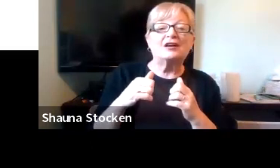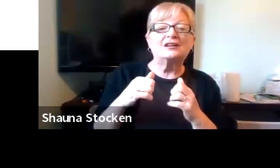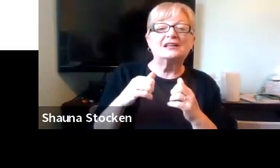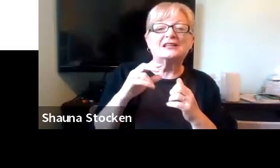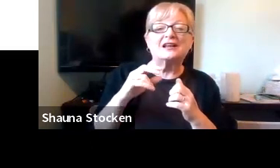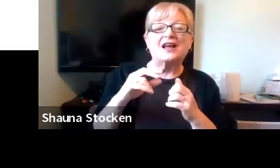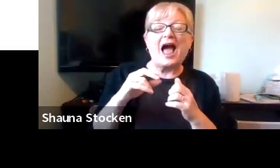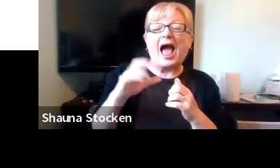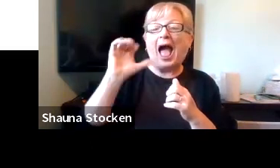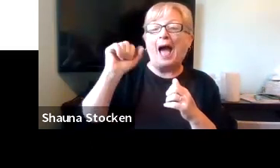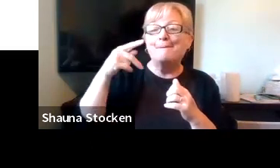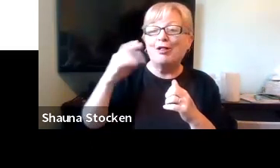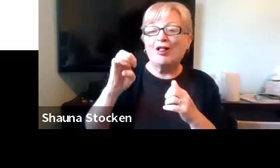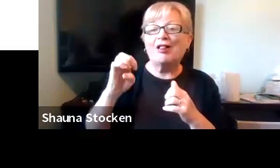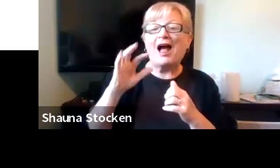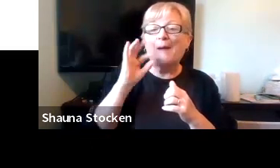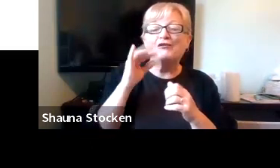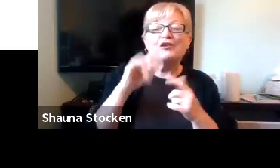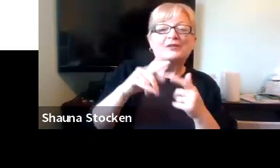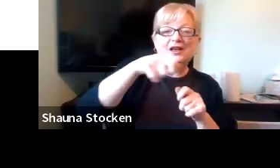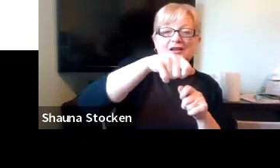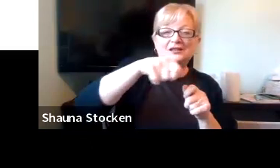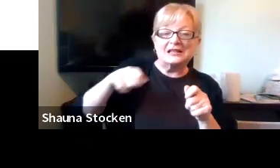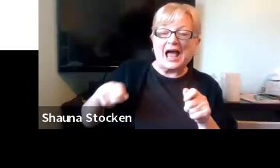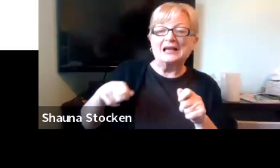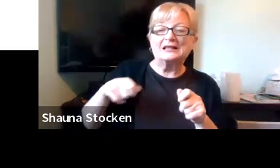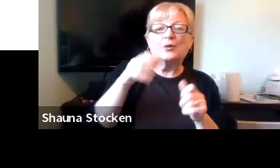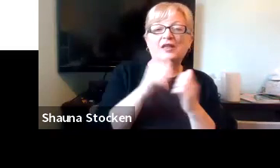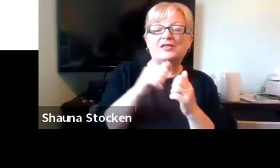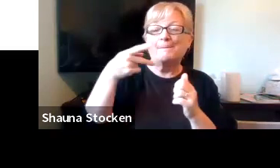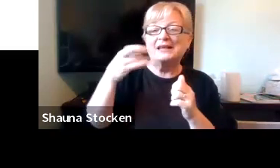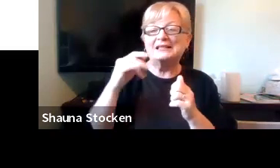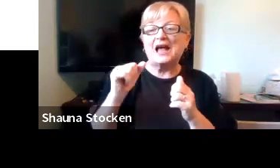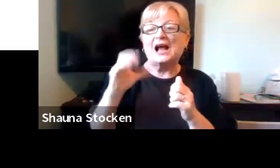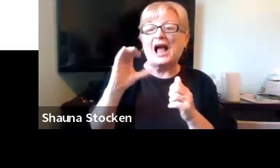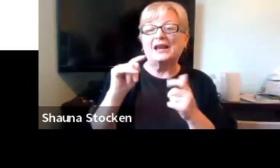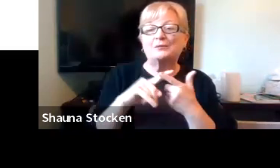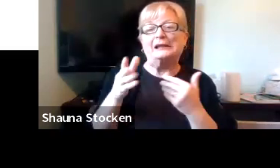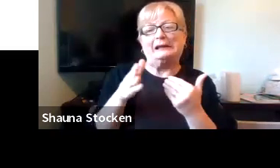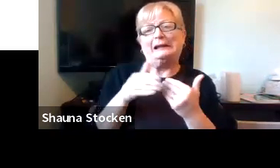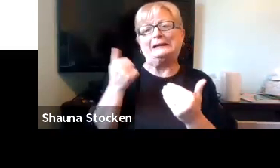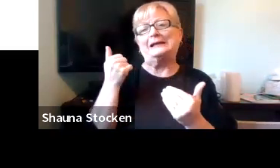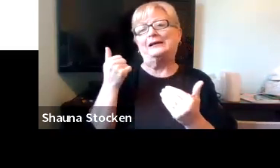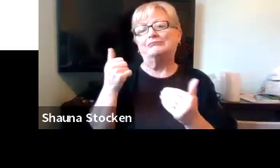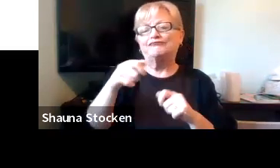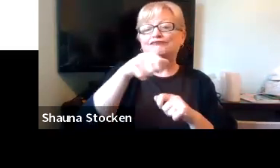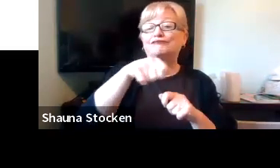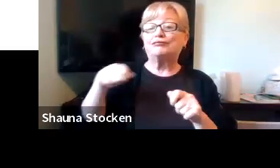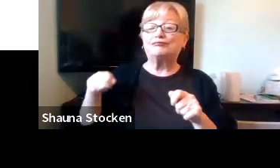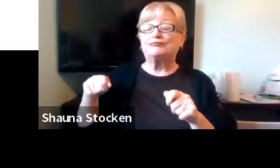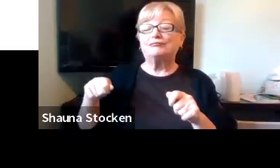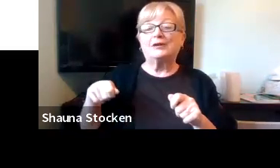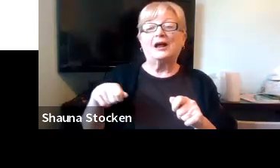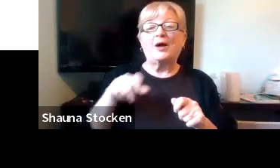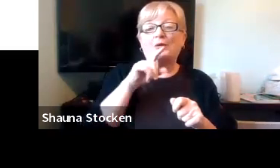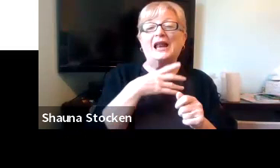slice the apple like so, and it was pretty darn easy to do that. So I really like